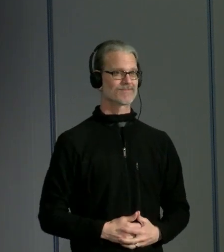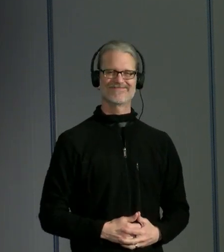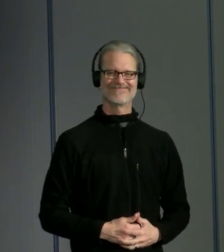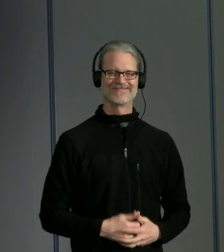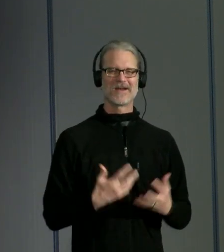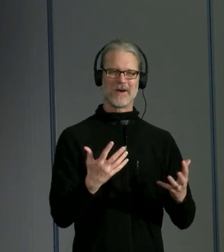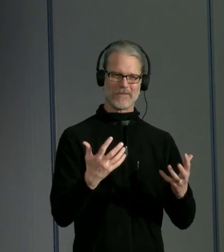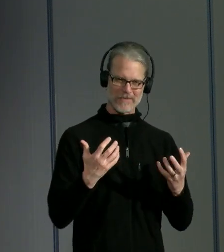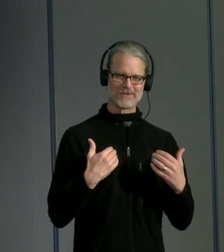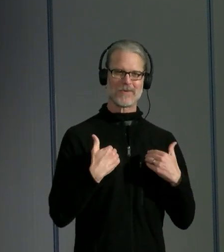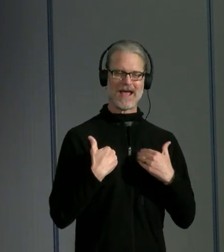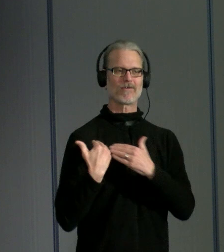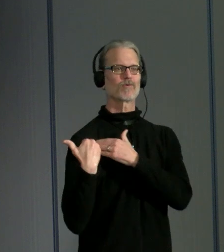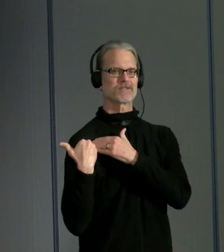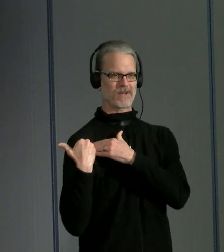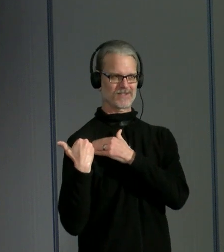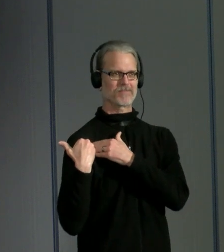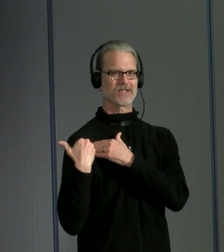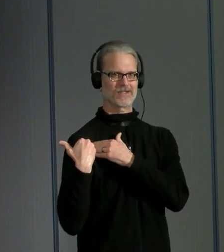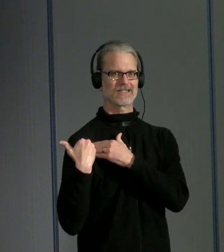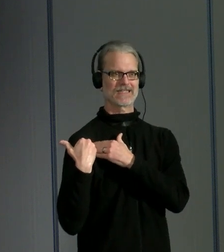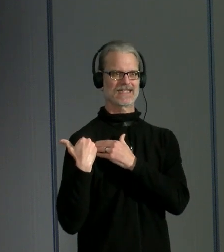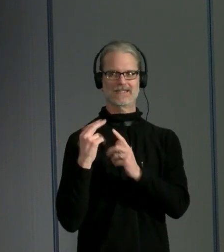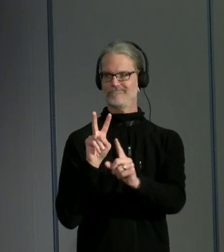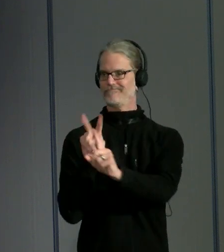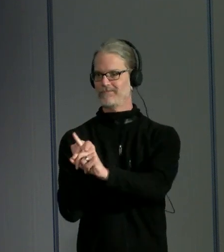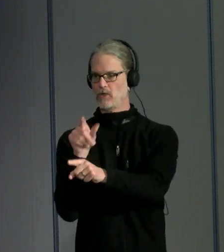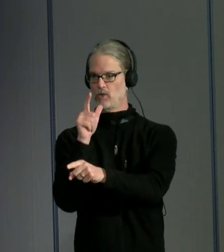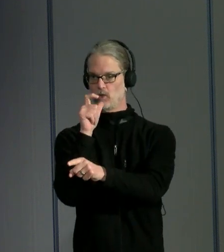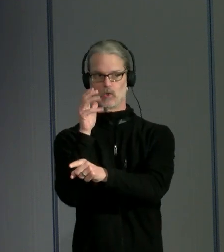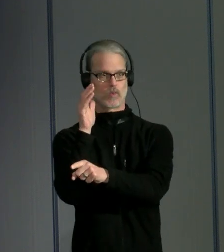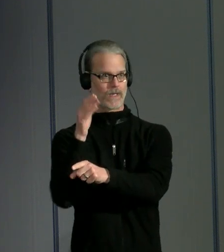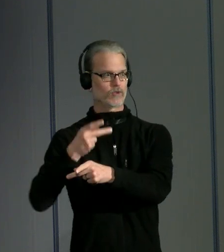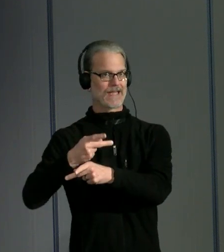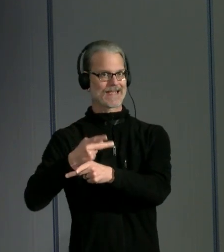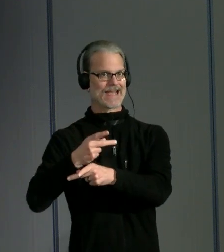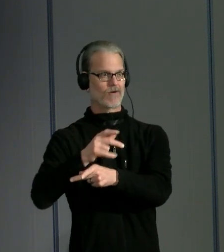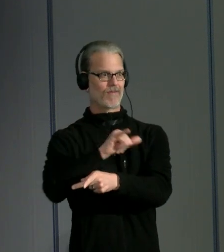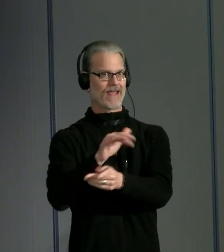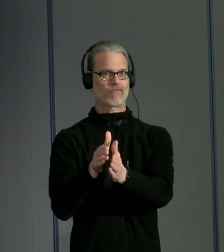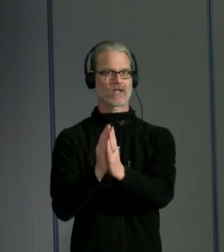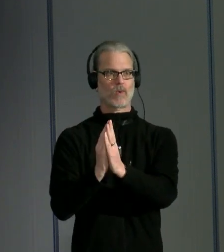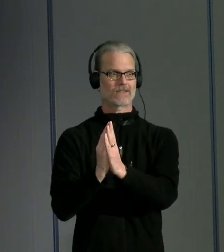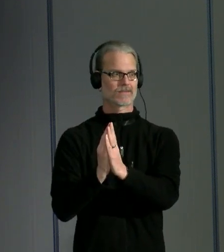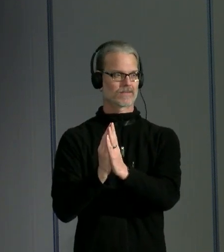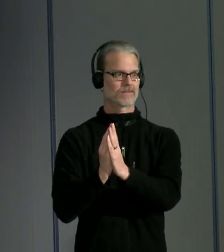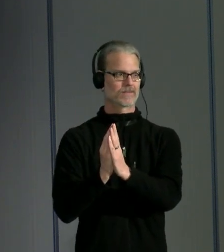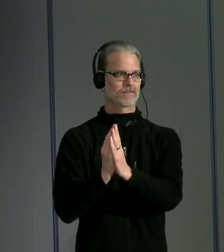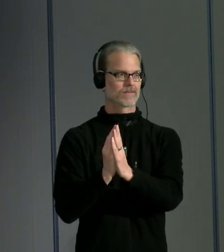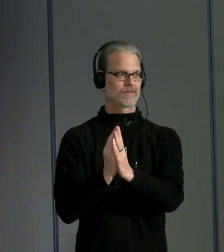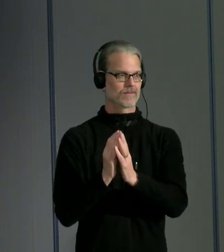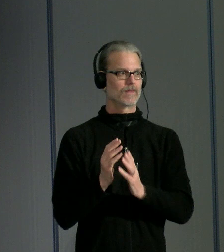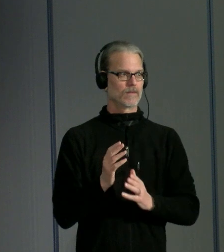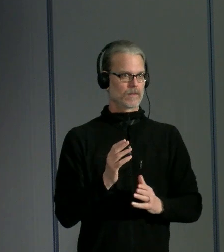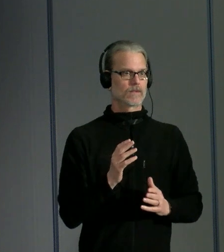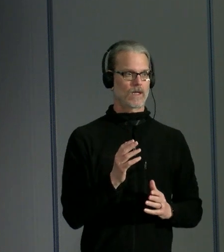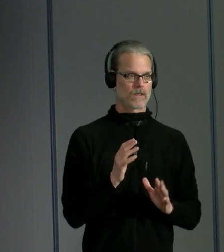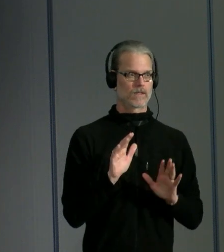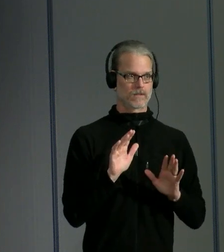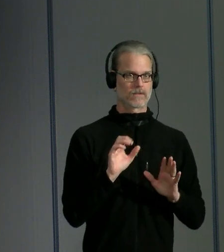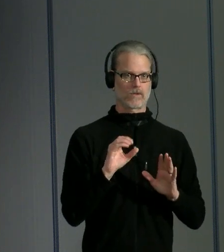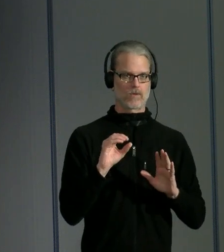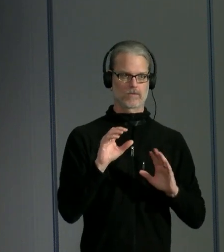assign responsibility to who's going to handle those accommodation requests. You don't want it falling flat on someone's desk. So